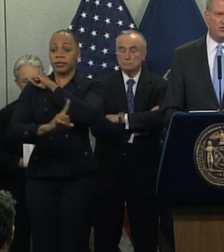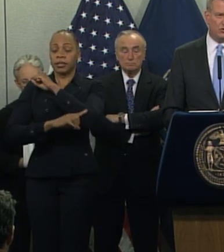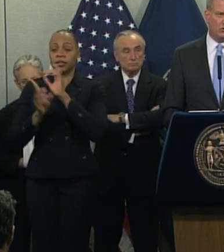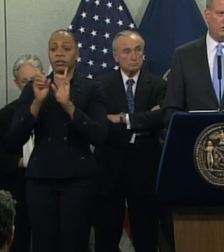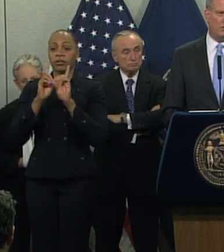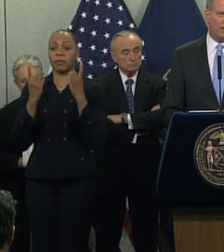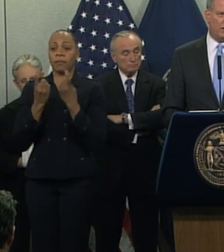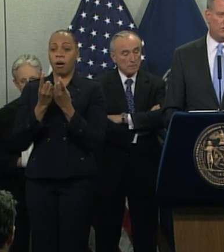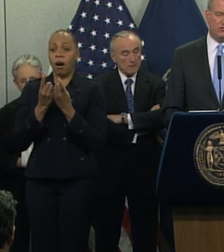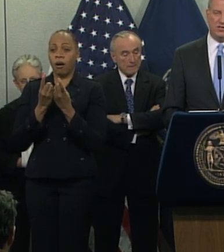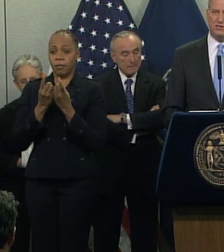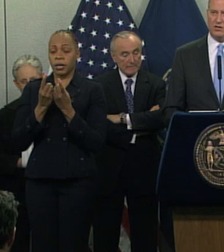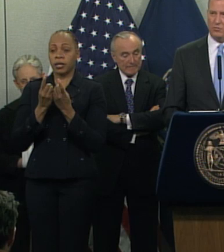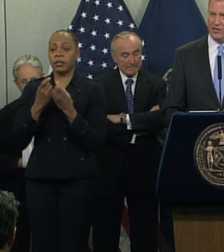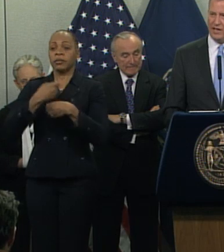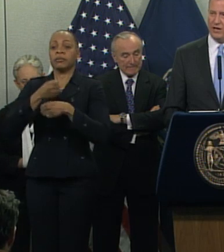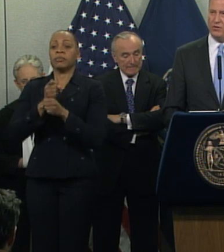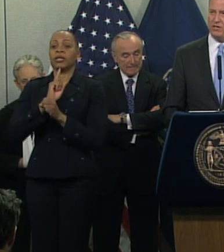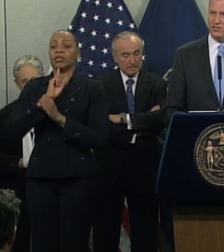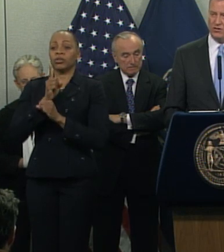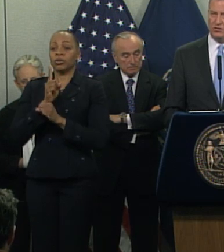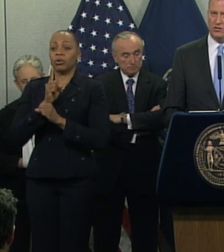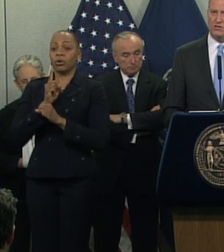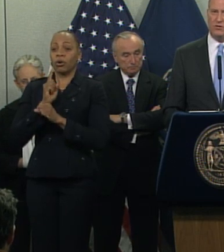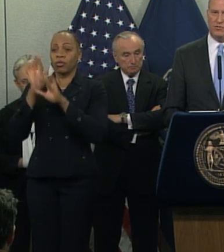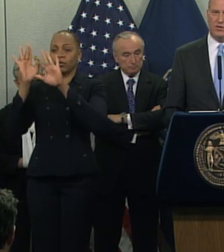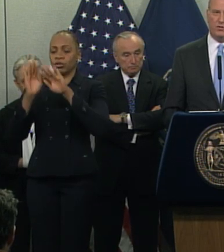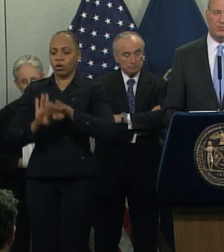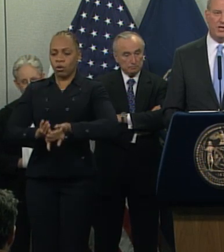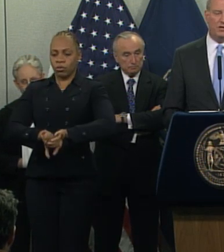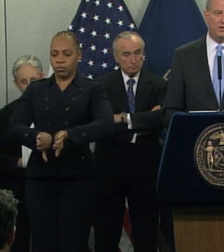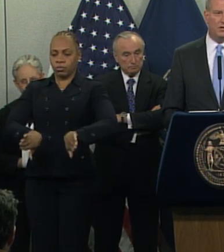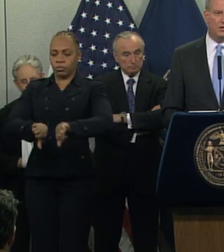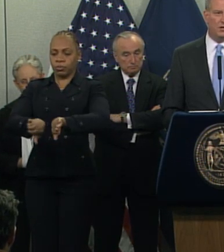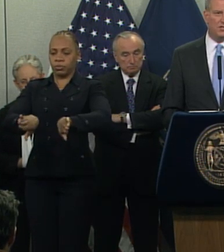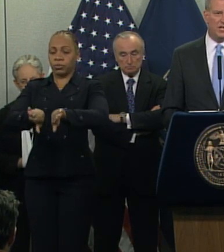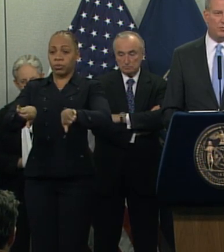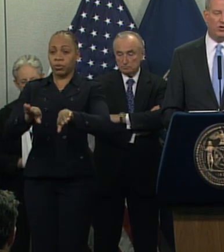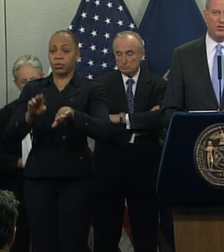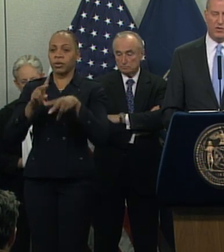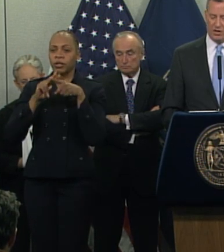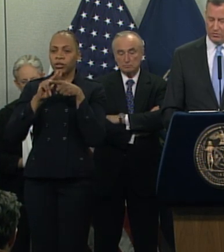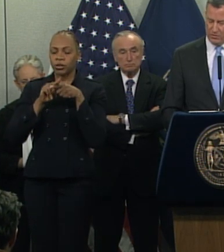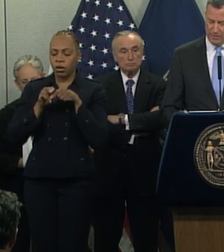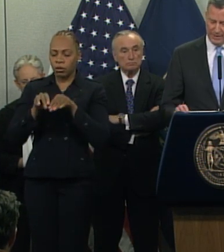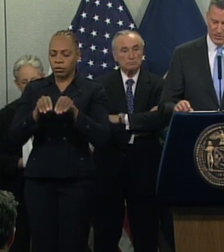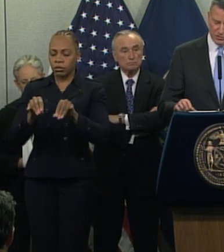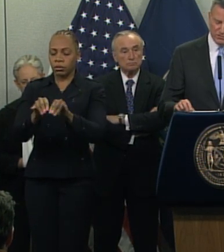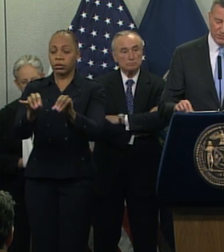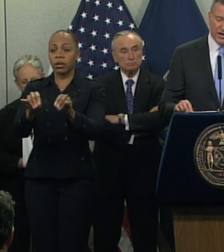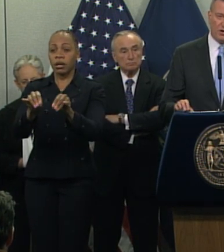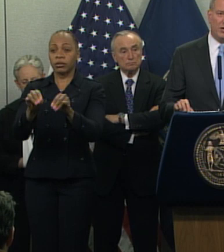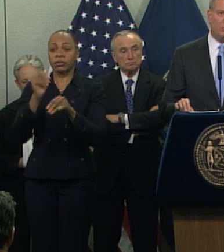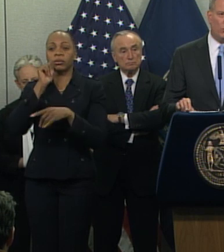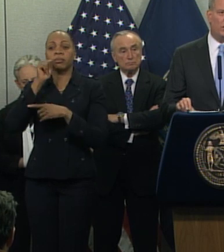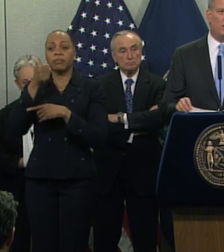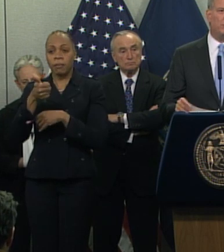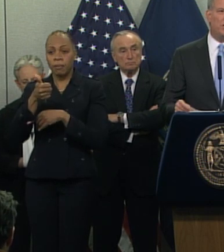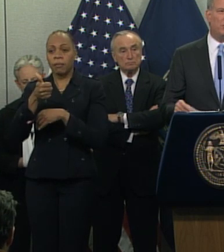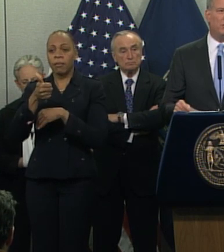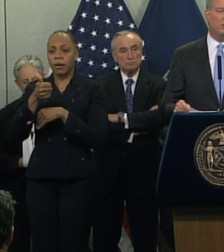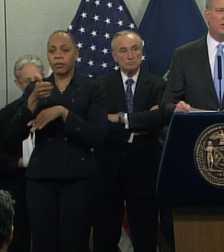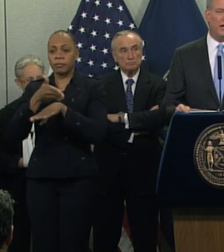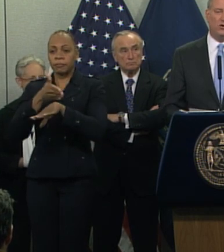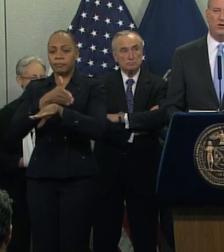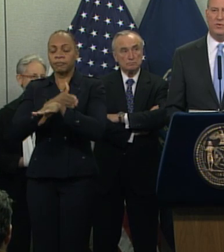can ensure that our streets are plowed and salted so everything will be stable tomorrow. So it's very important